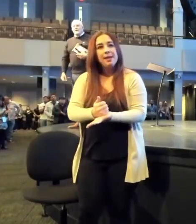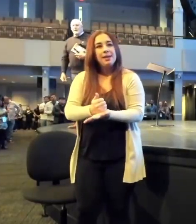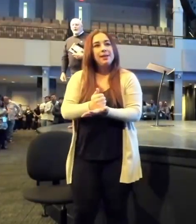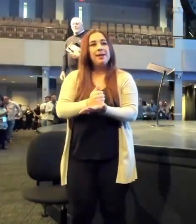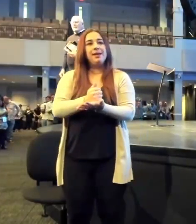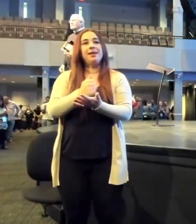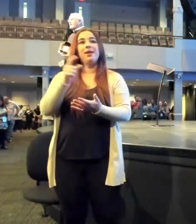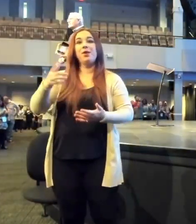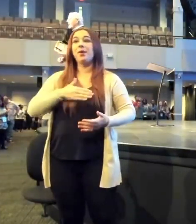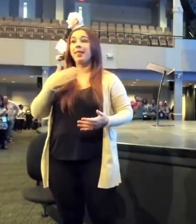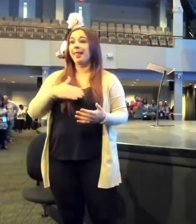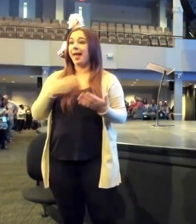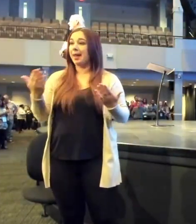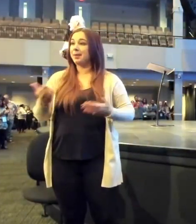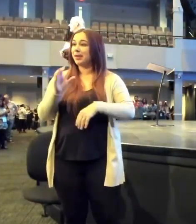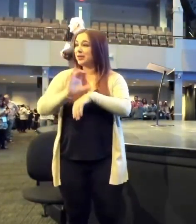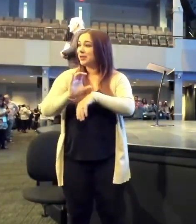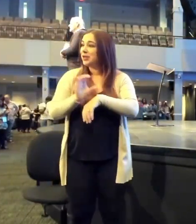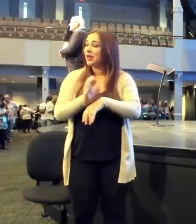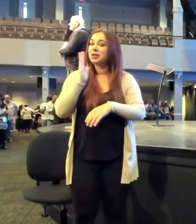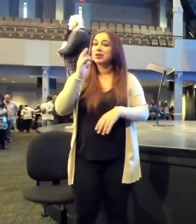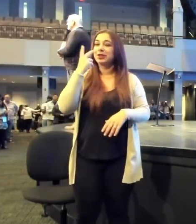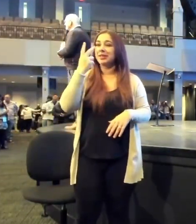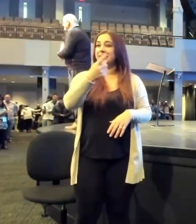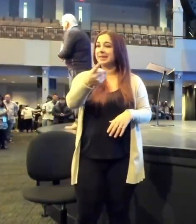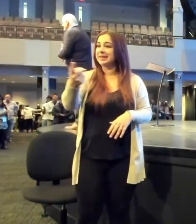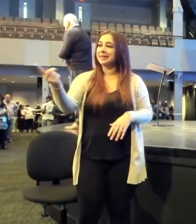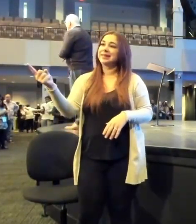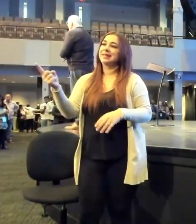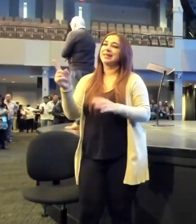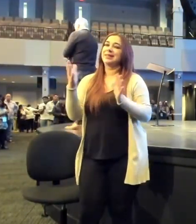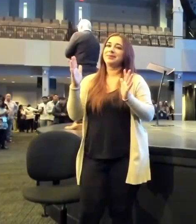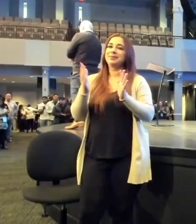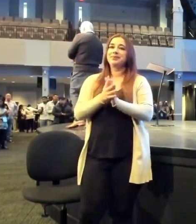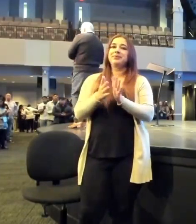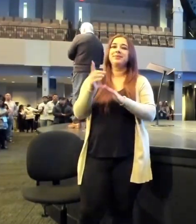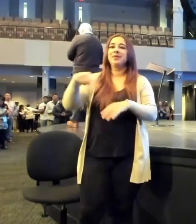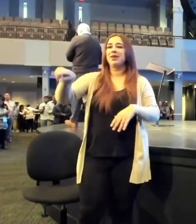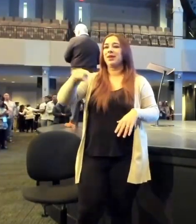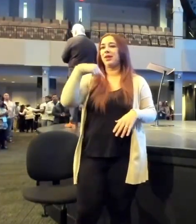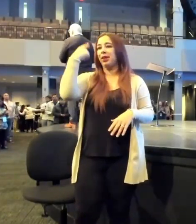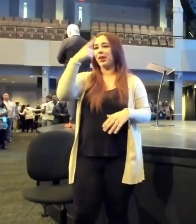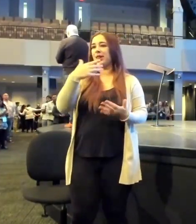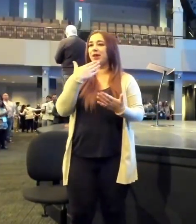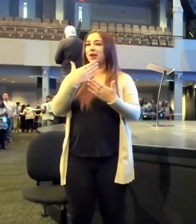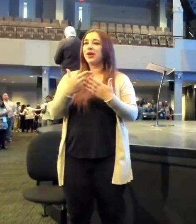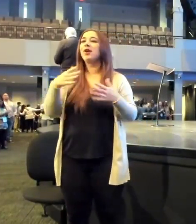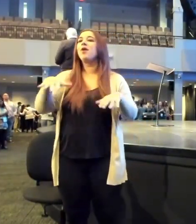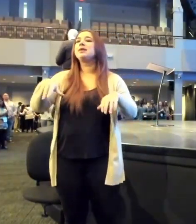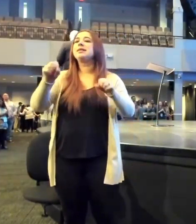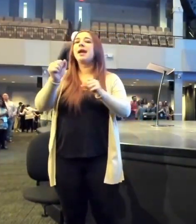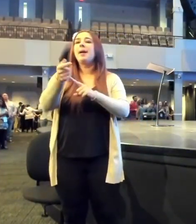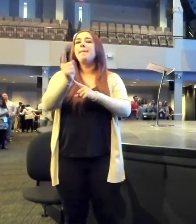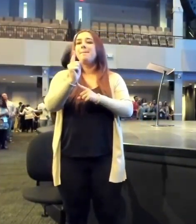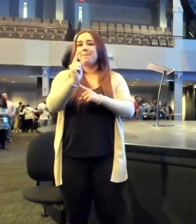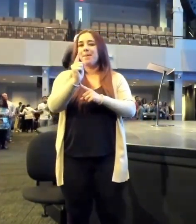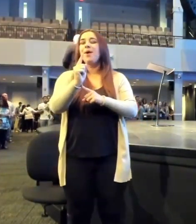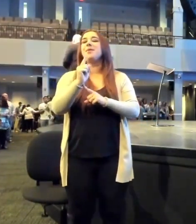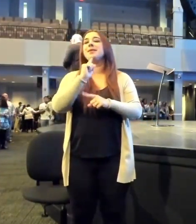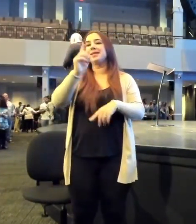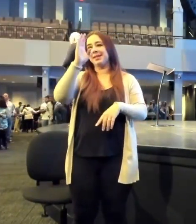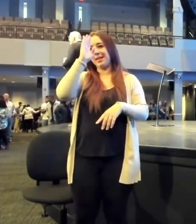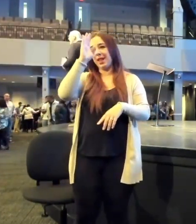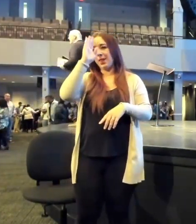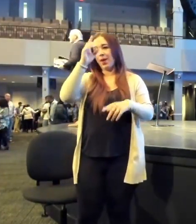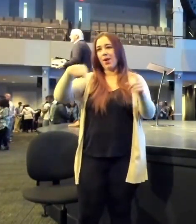amen. Are you glad to be in church today? Good to see you. You're looking great this morning. Why don't you take a moment, swing around, say hi to some